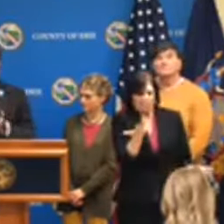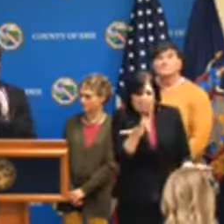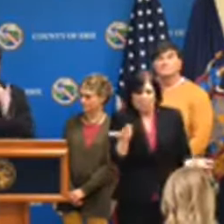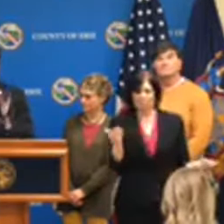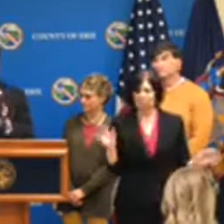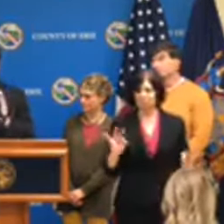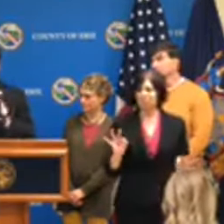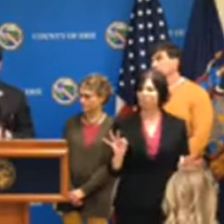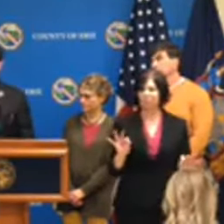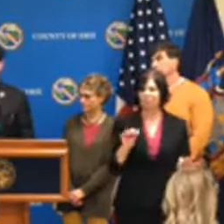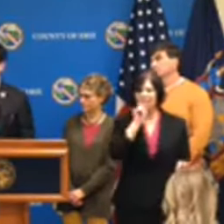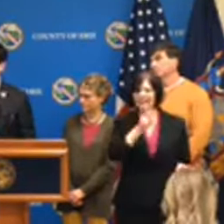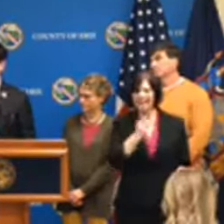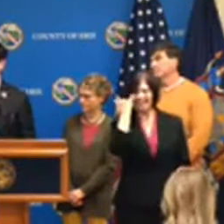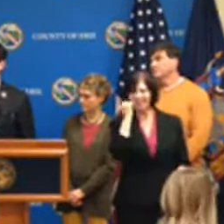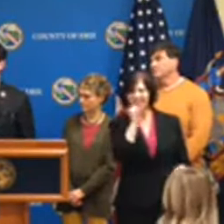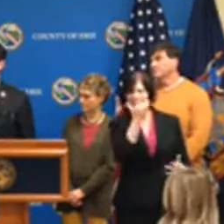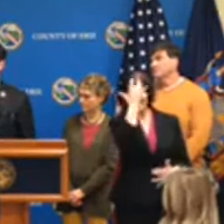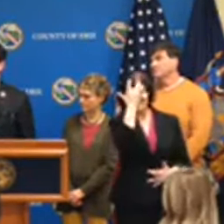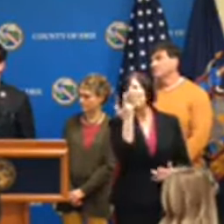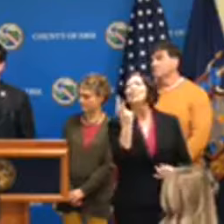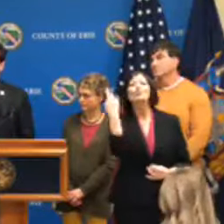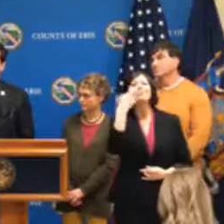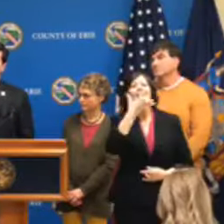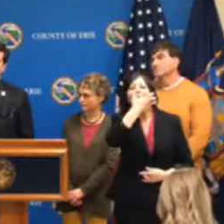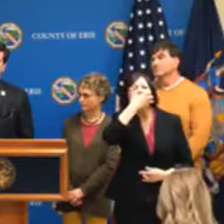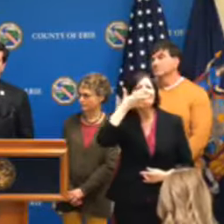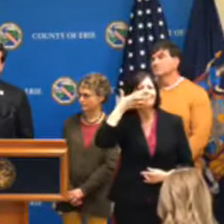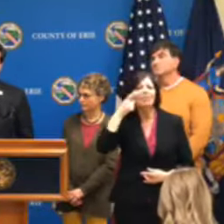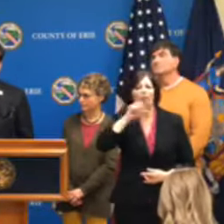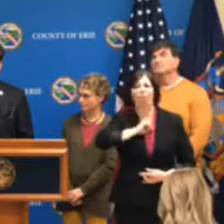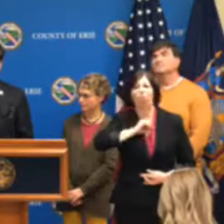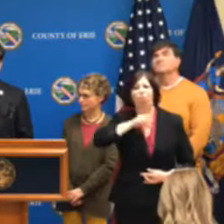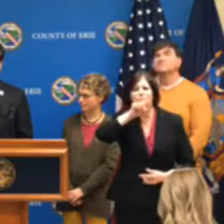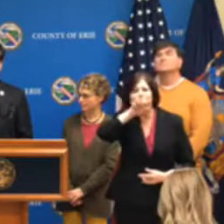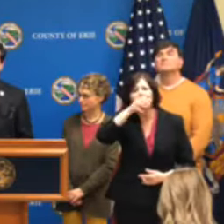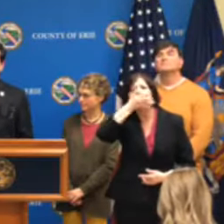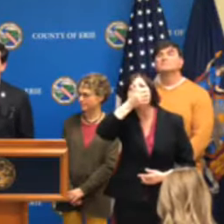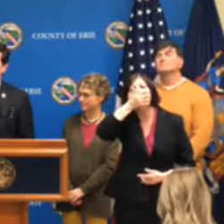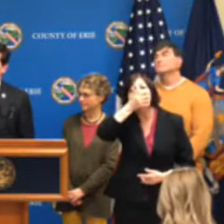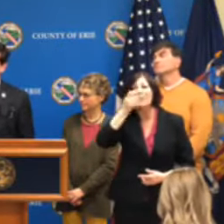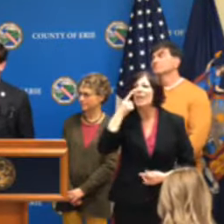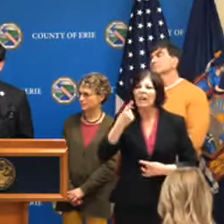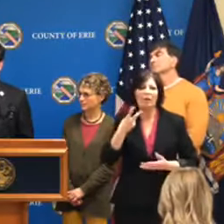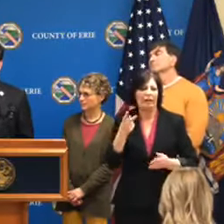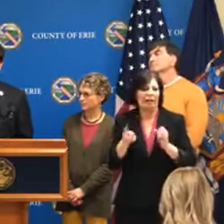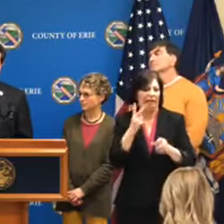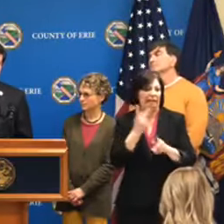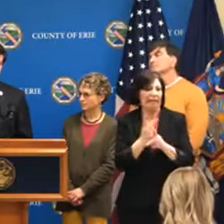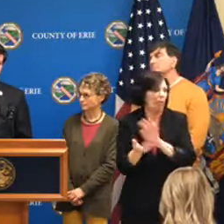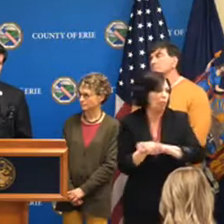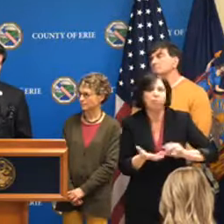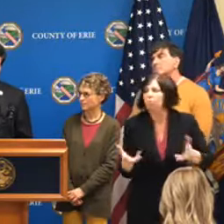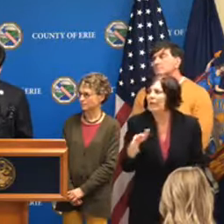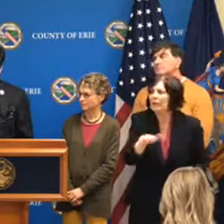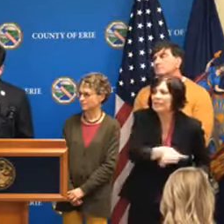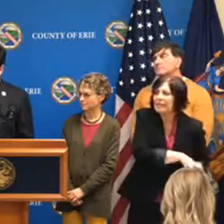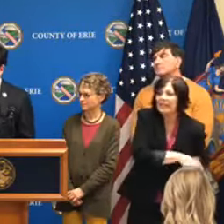from breathing and sneezing and coughing and those germs getting out. So the people that are out there hoarding face masks, thinking that that will protect